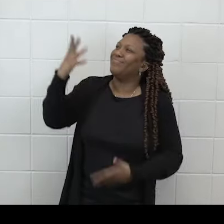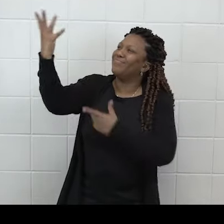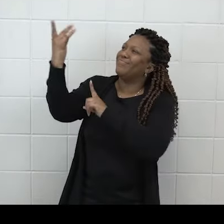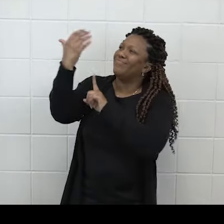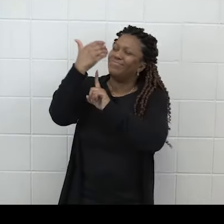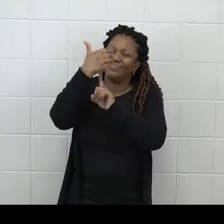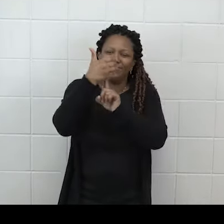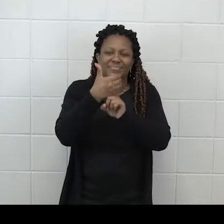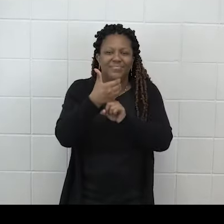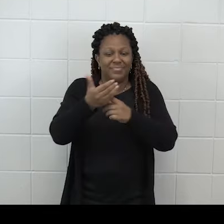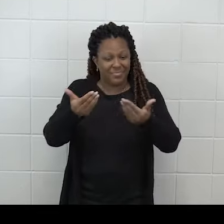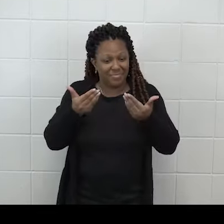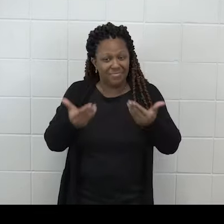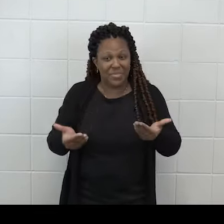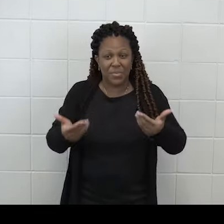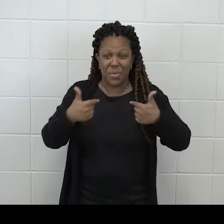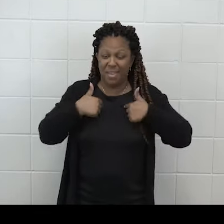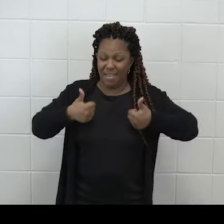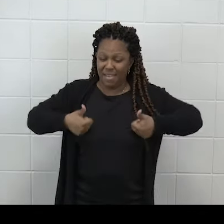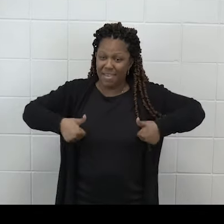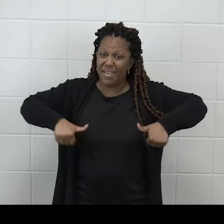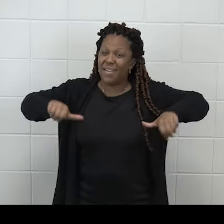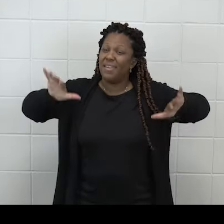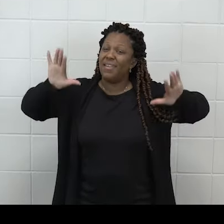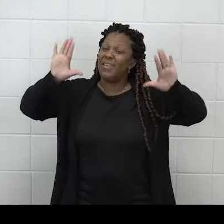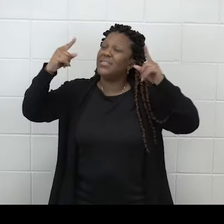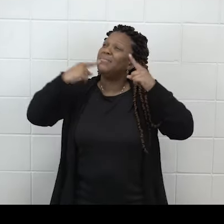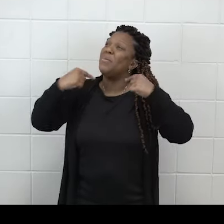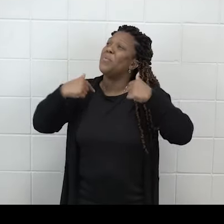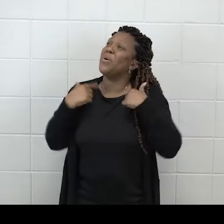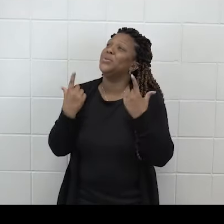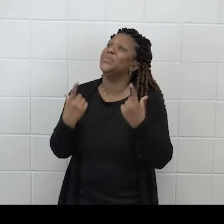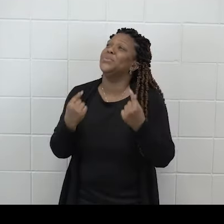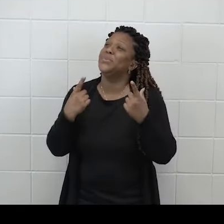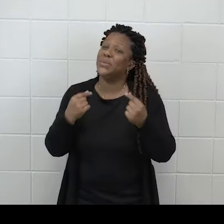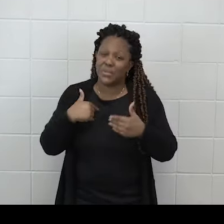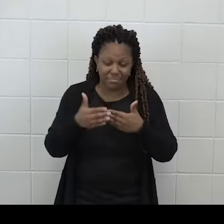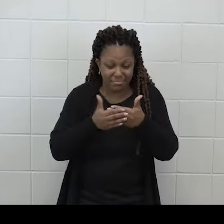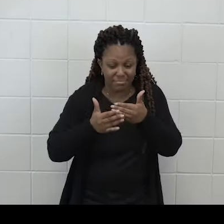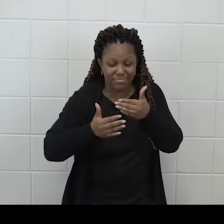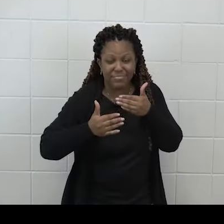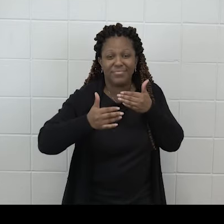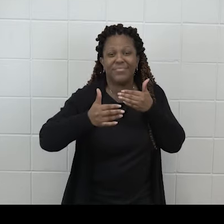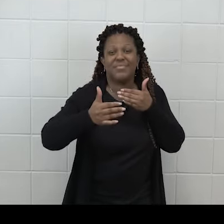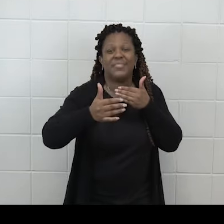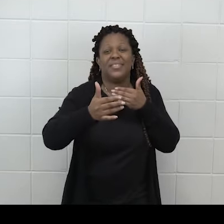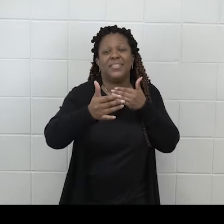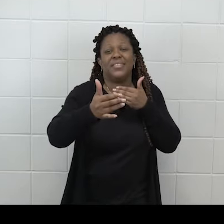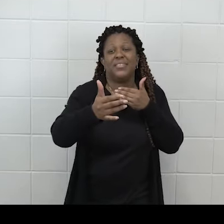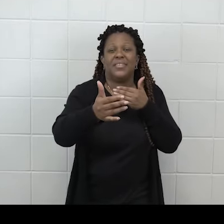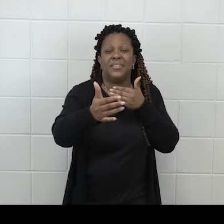I do, God. I give myself away so you